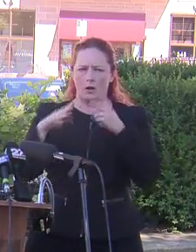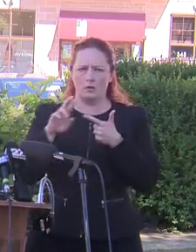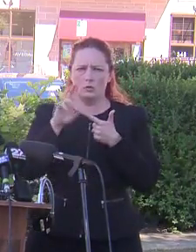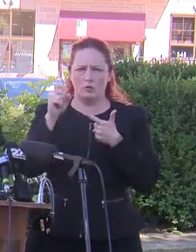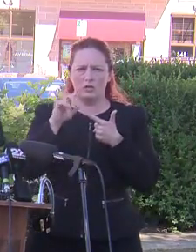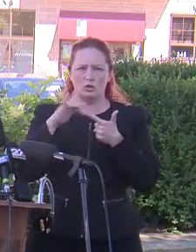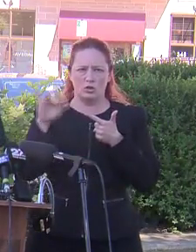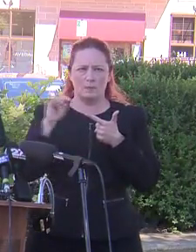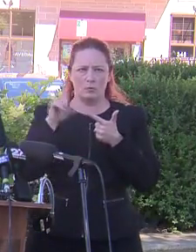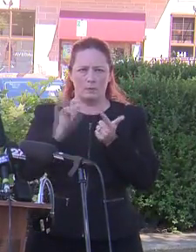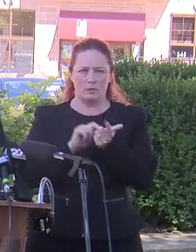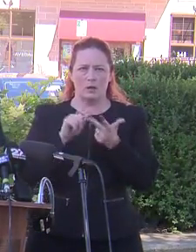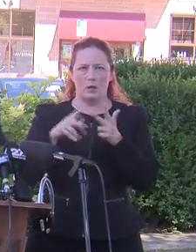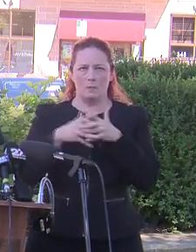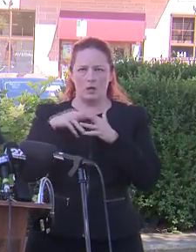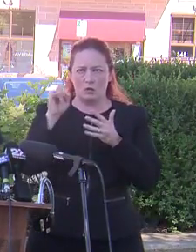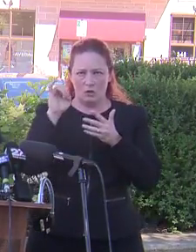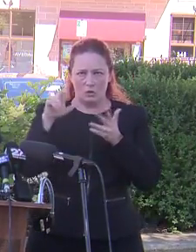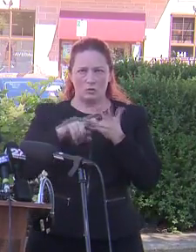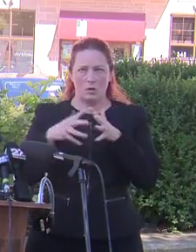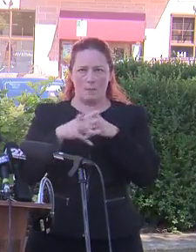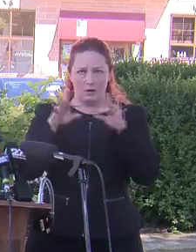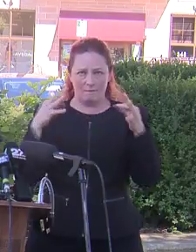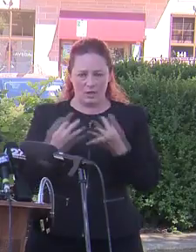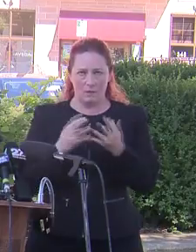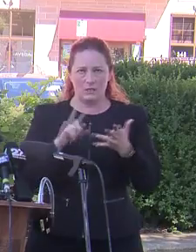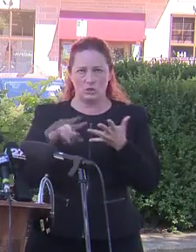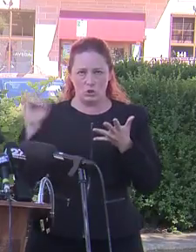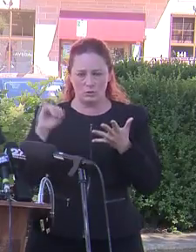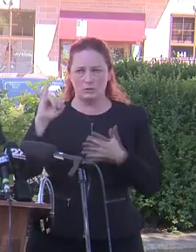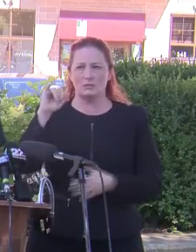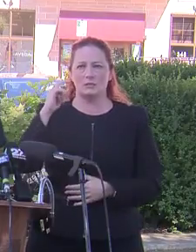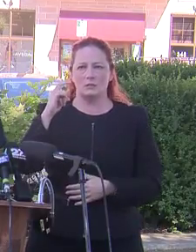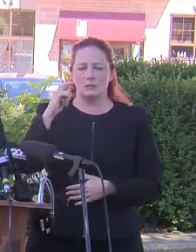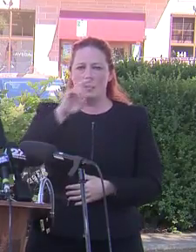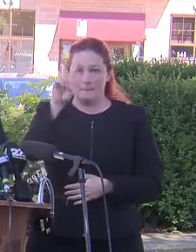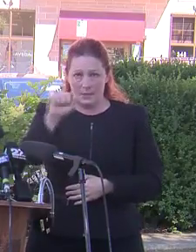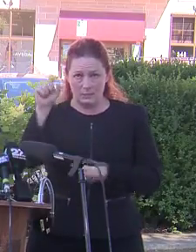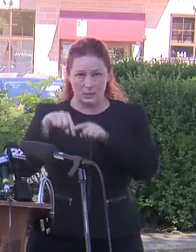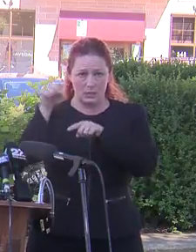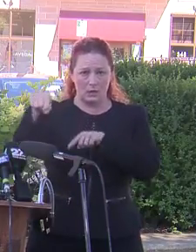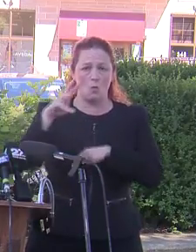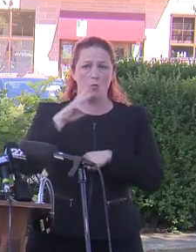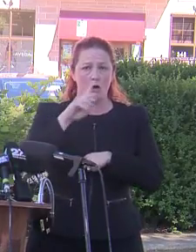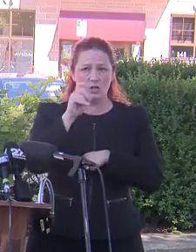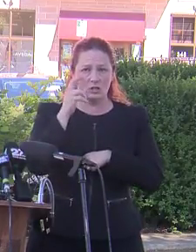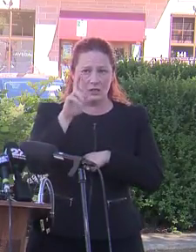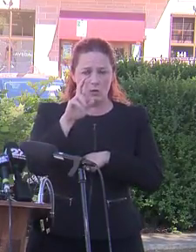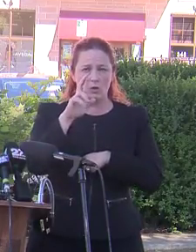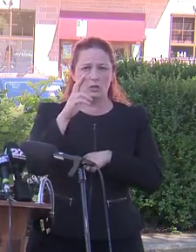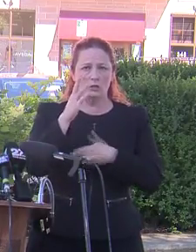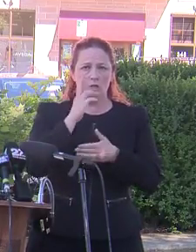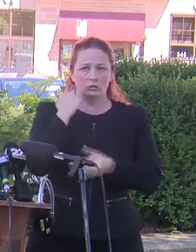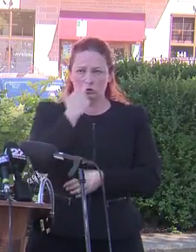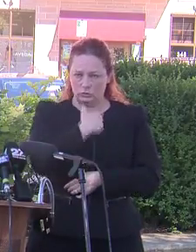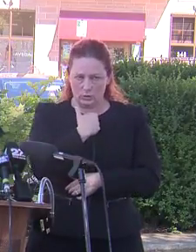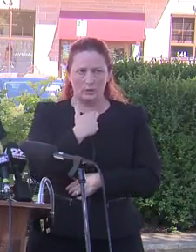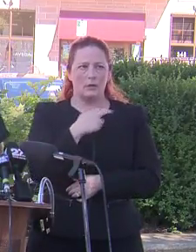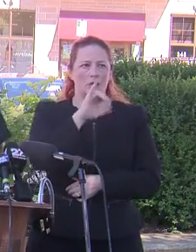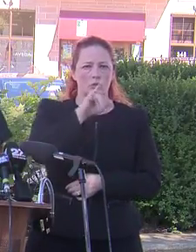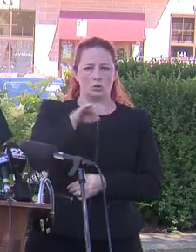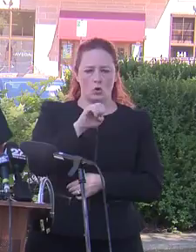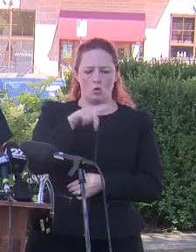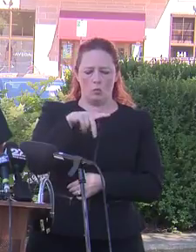Printing, American Realtors, American Family Insurance, All in one Glass building. Nickel Pizza, Water Tower Chop House, and Joe